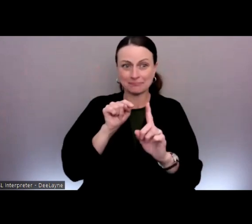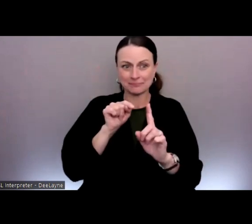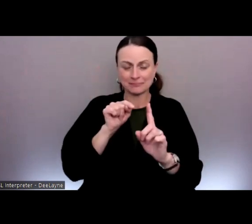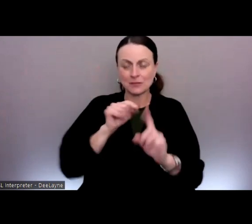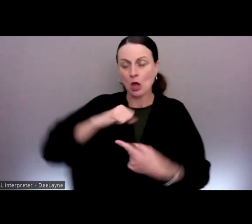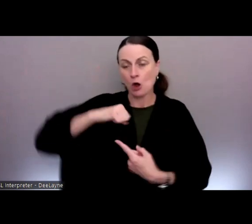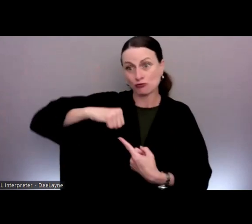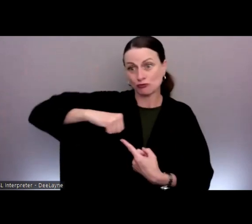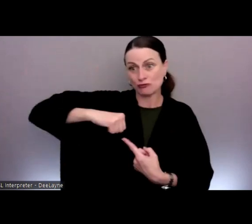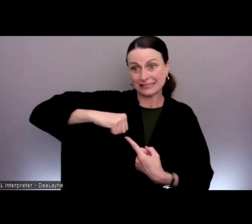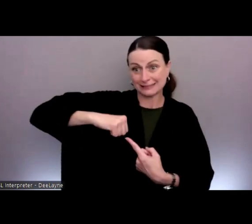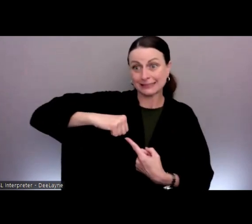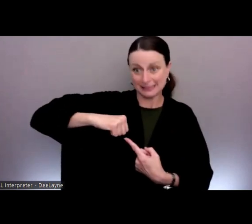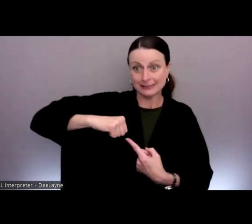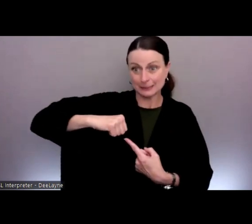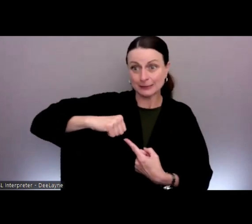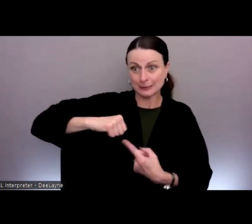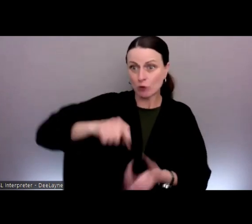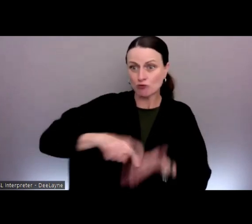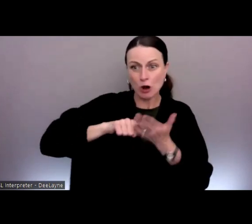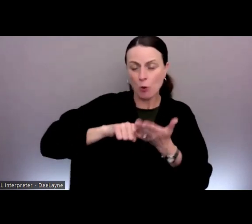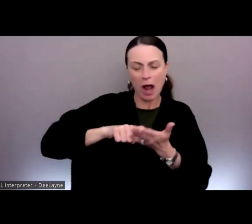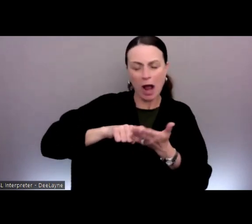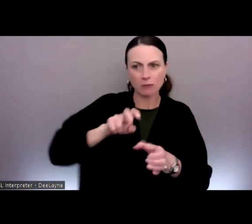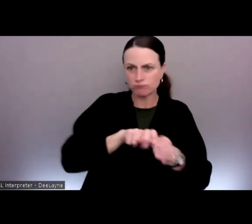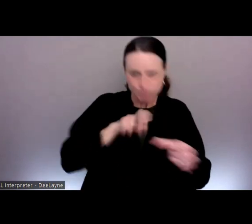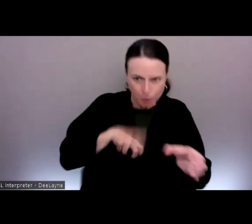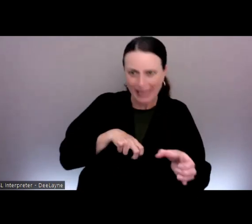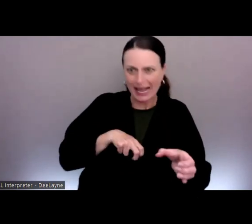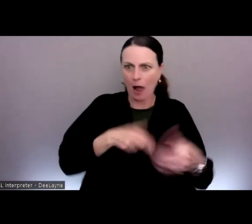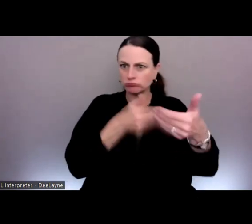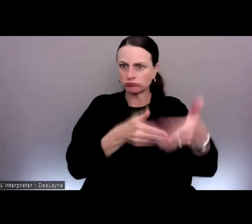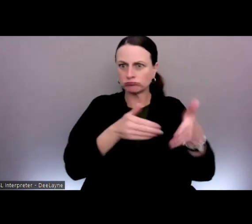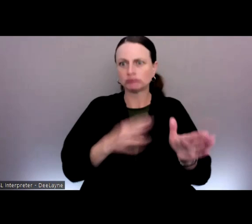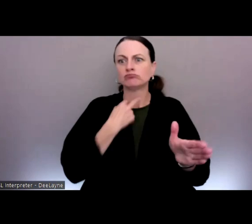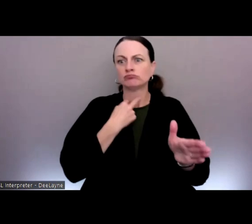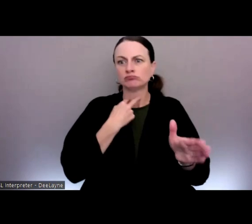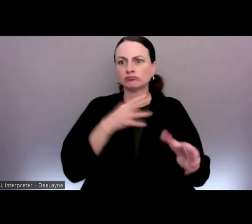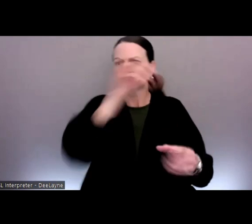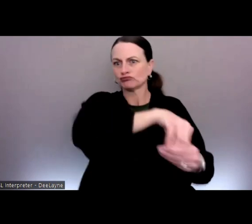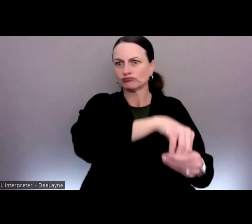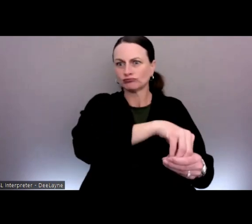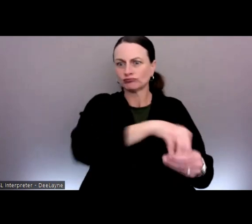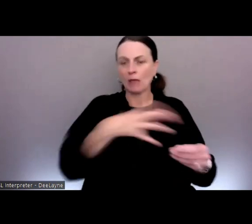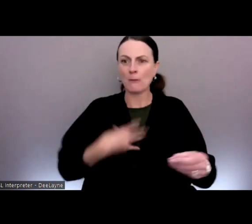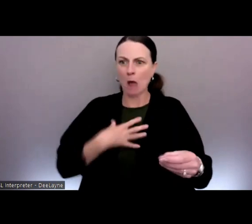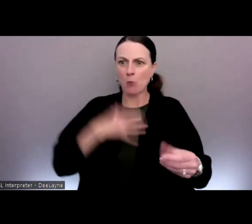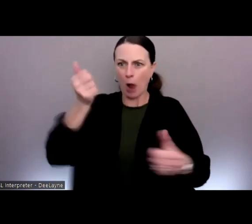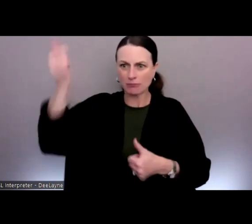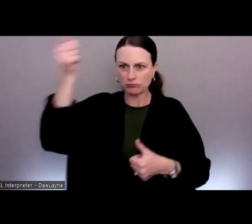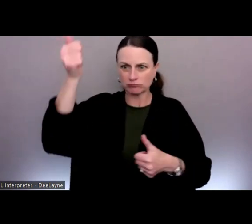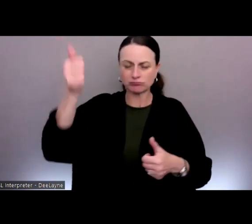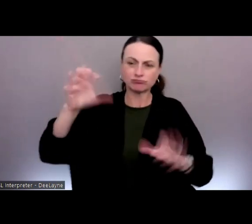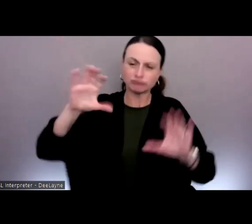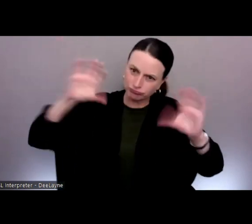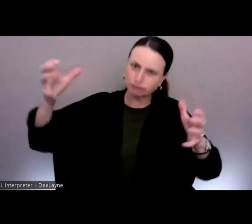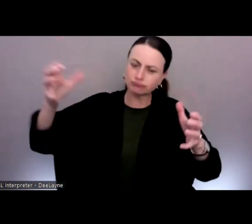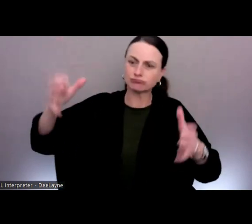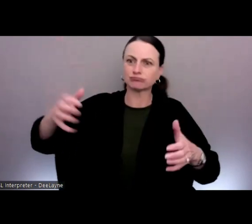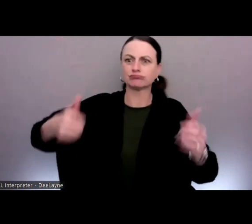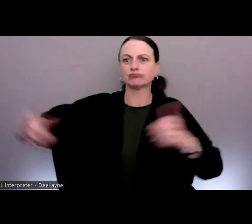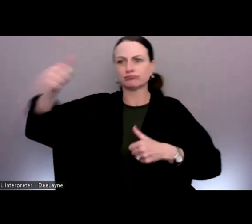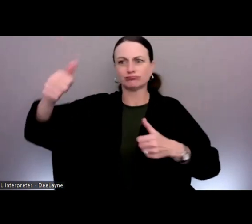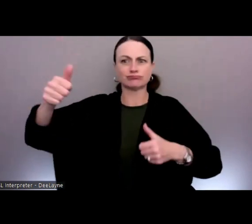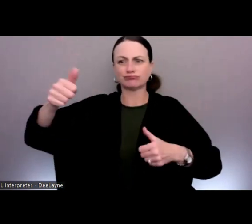Resistance requires that we break out of the compartments into which we've been socially slotted by a white supremacist, colonial,